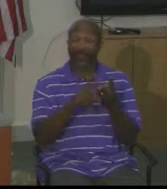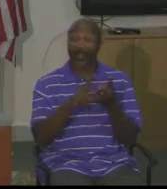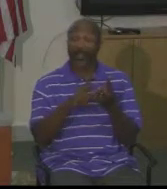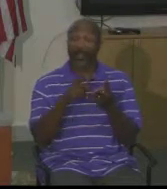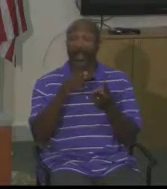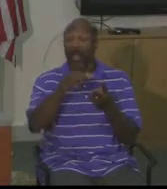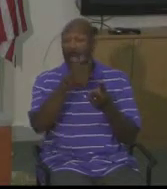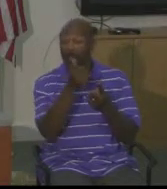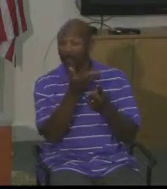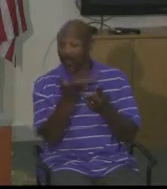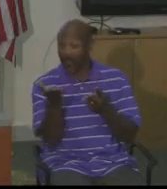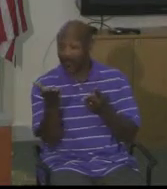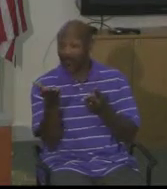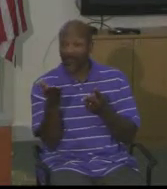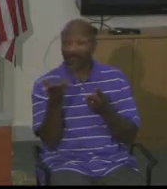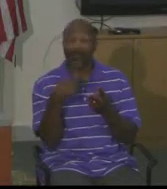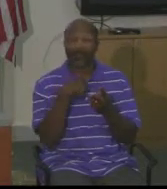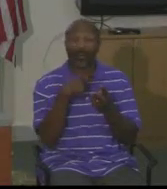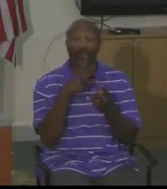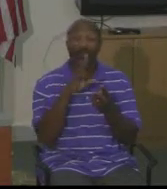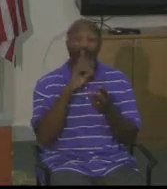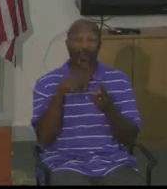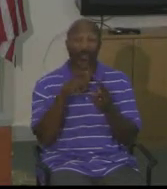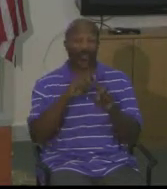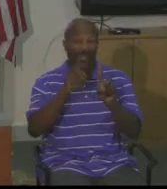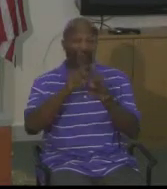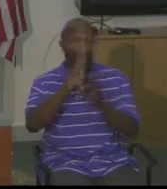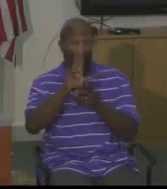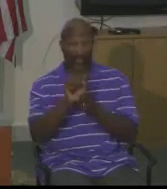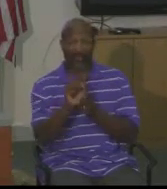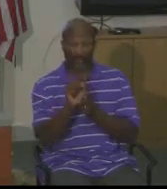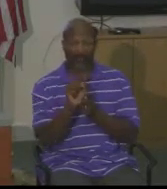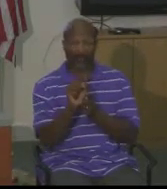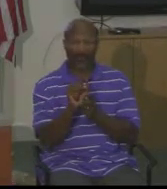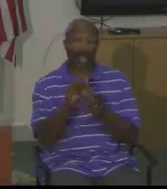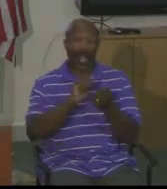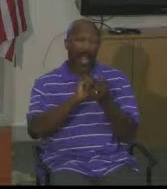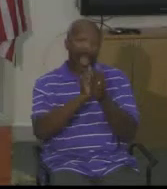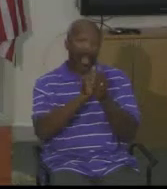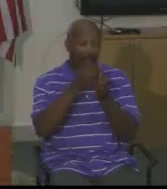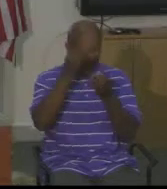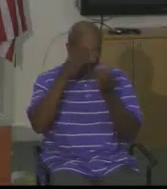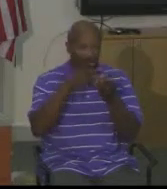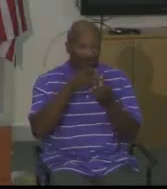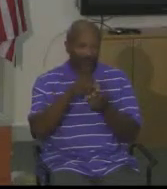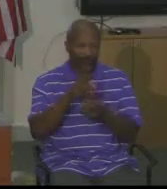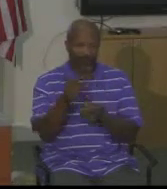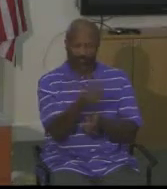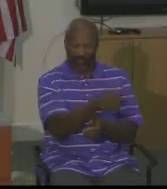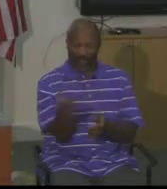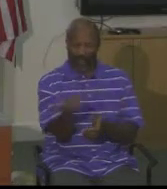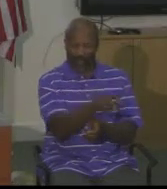the other, every time we're going to go through that, we're going to talk about the different buses and how the information is sent.